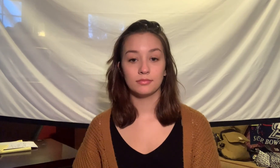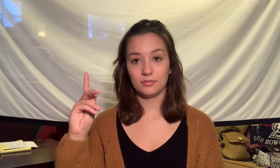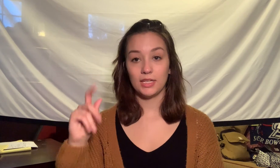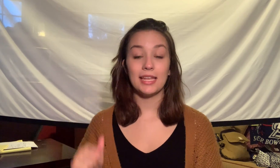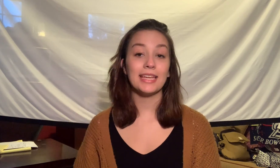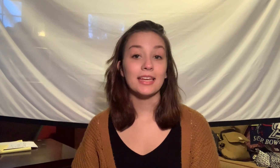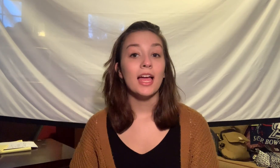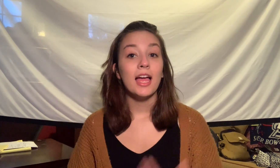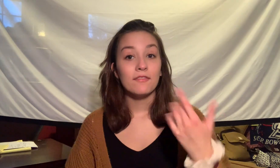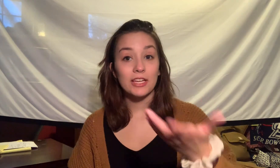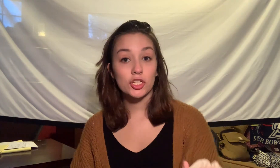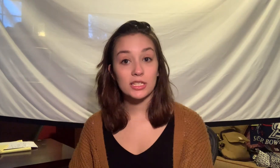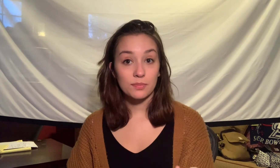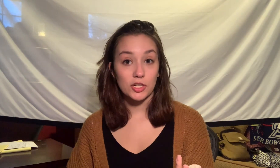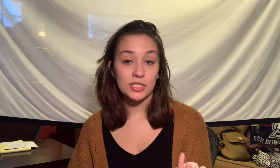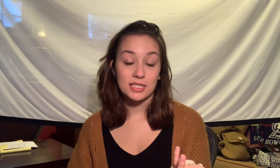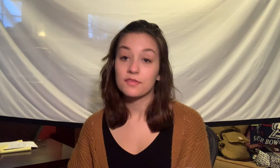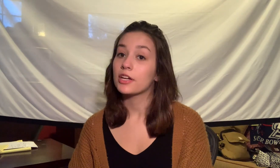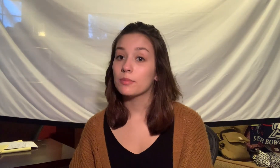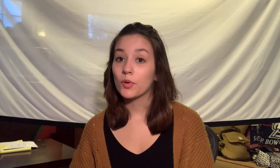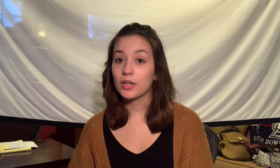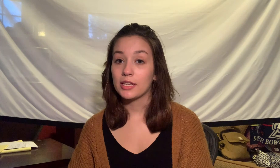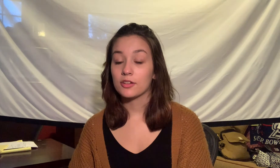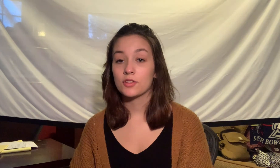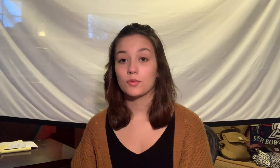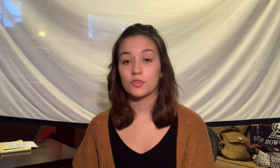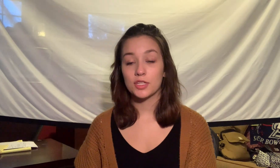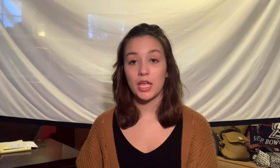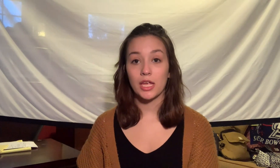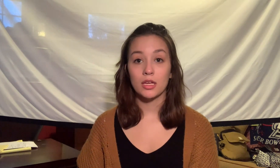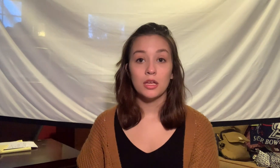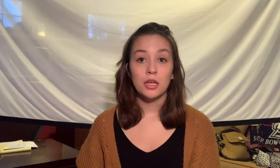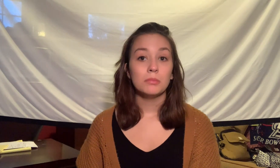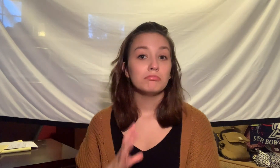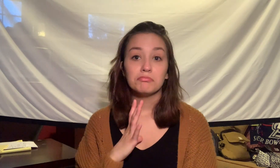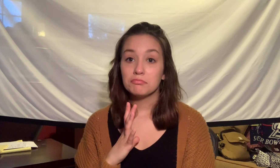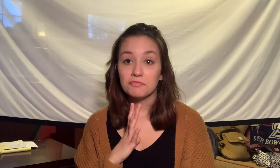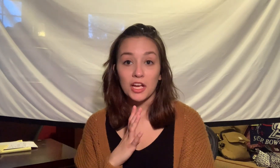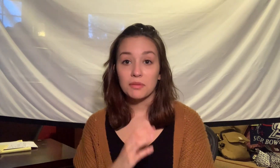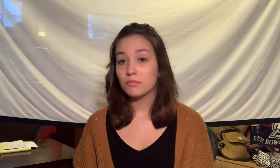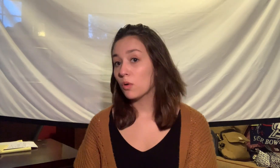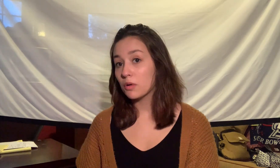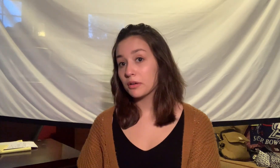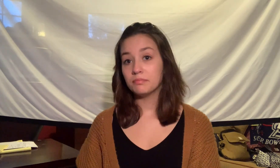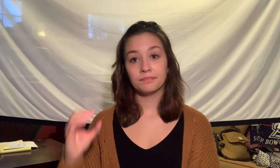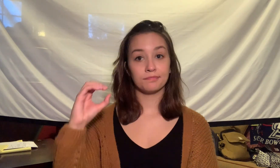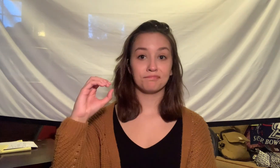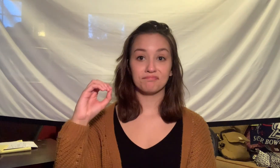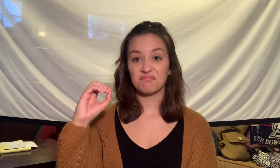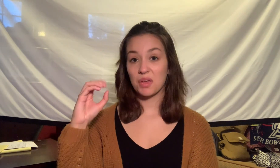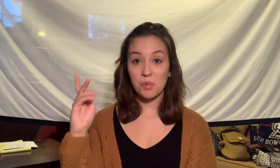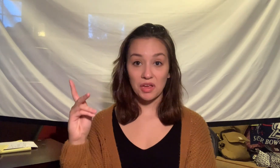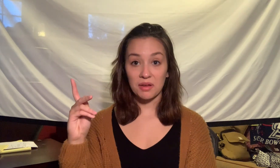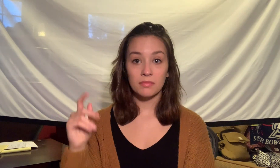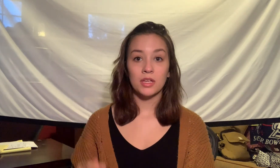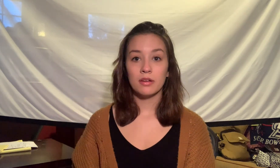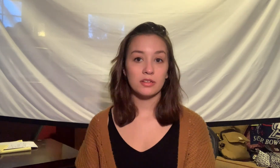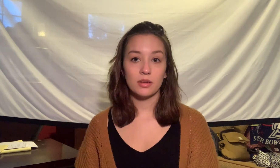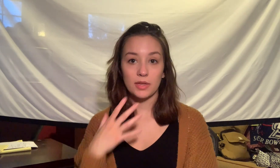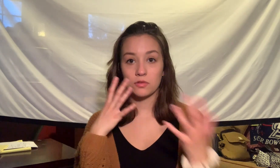And again, facial expressions is very important here. So when you're saying, I'm fine, or I'm okay, you're just gonna make sort of